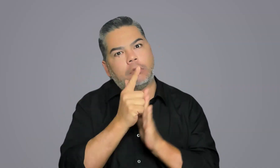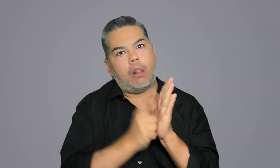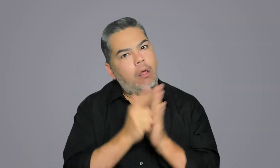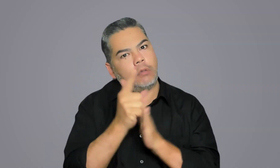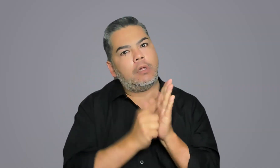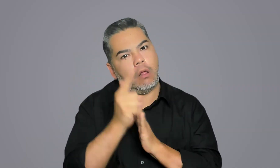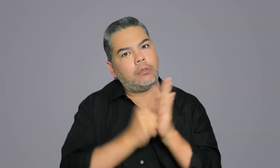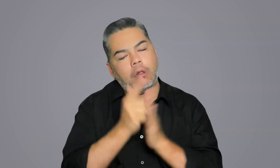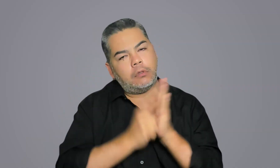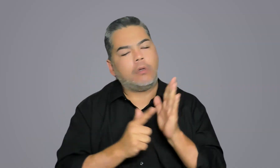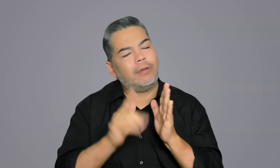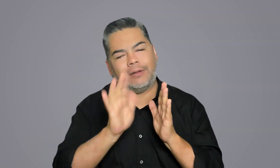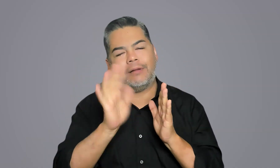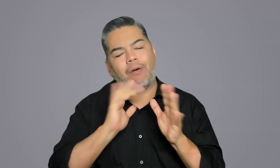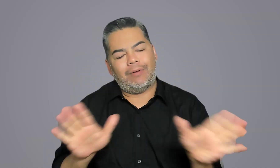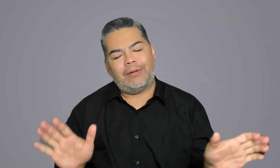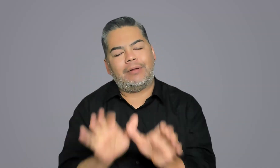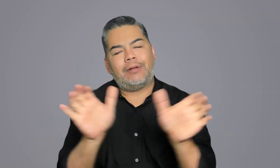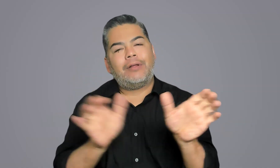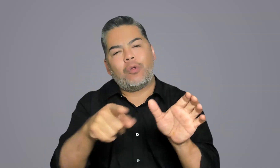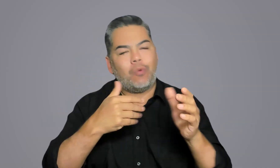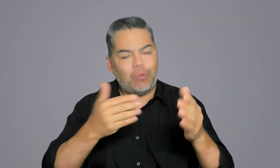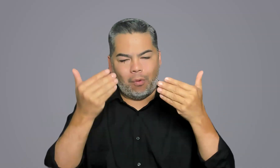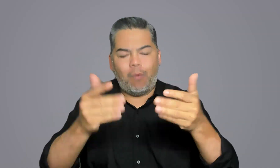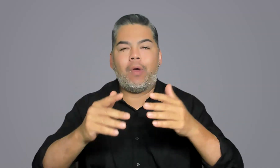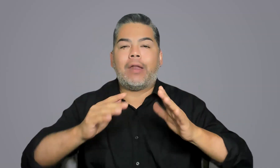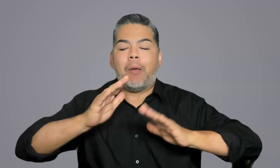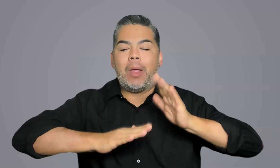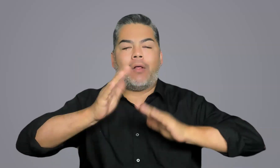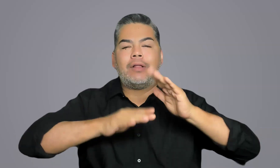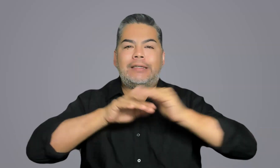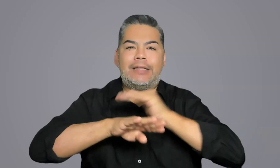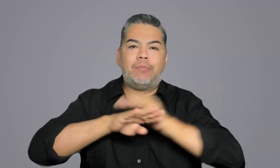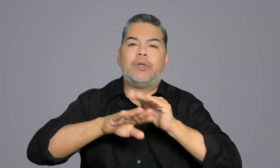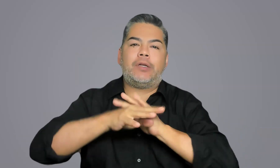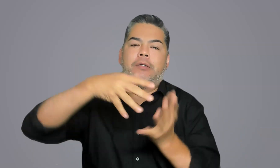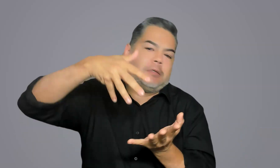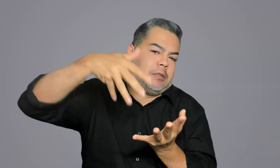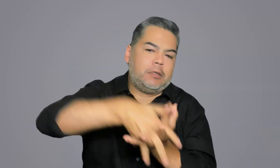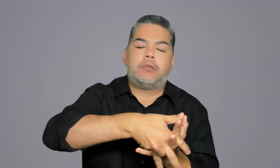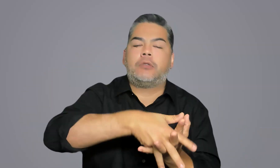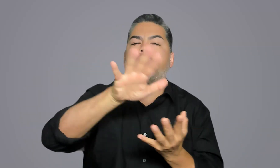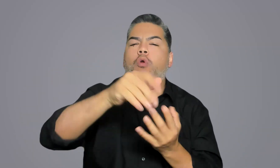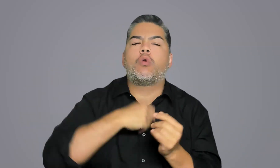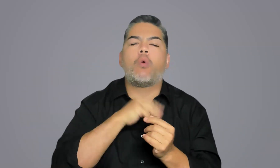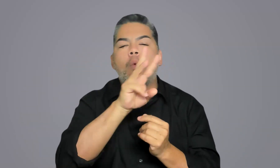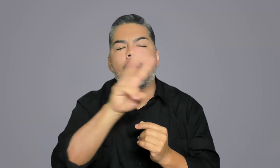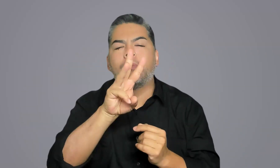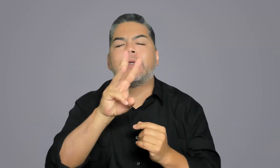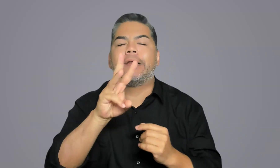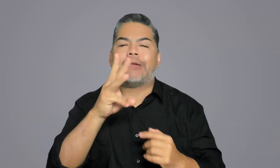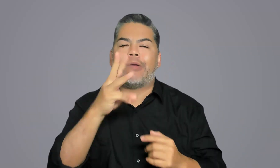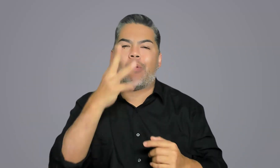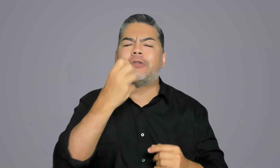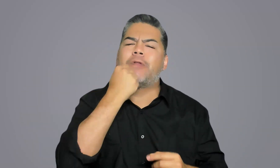want them to do it because they care and because they know it's a good thing to do and it benefits a lot more people than just a small user group. So for me, that's